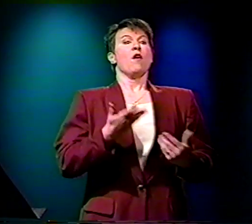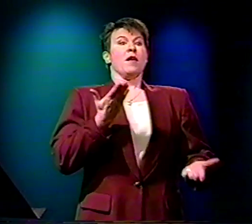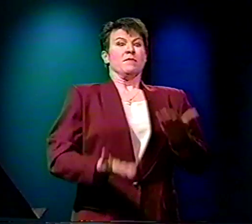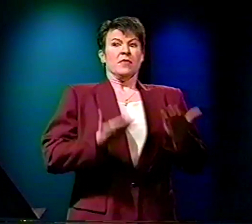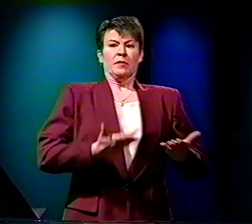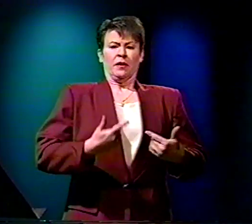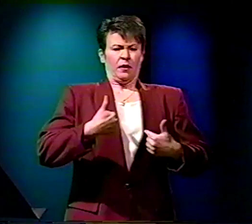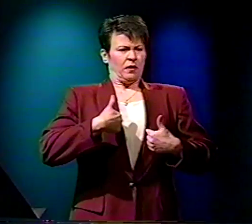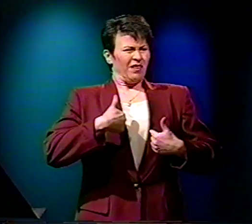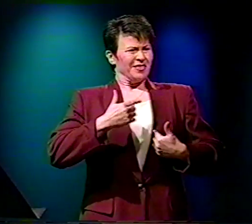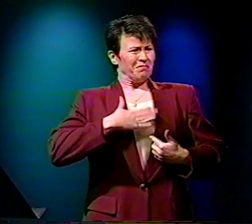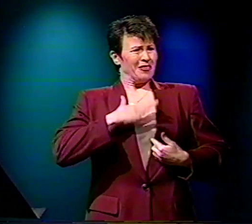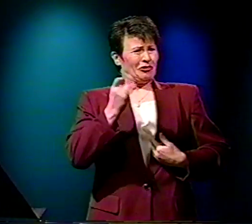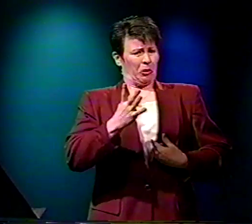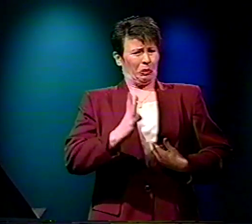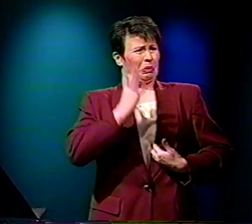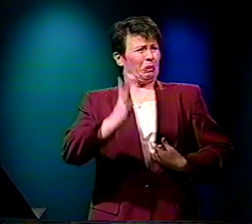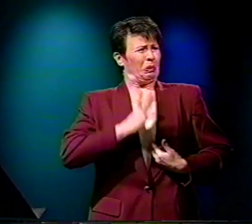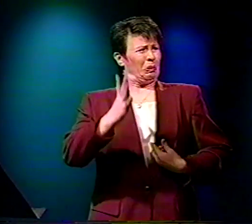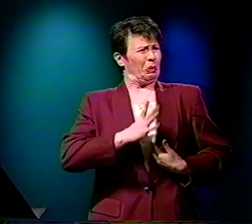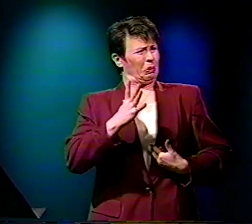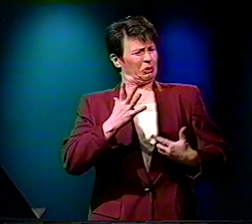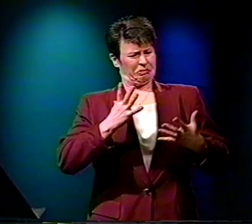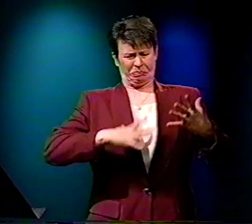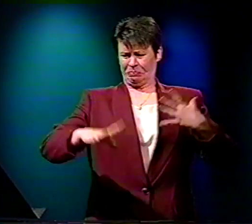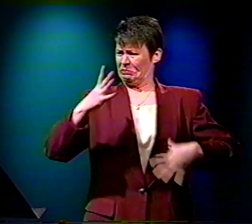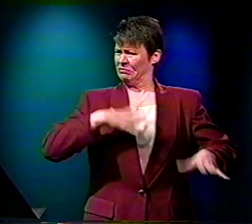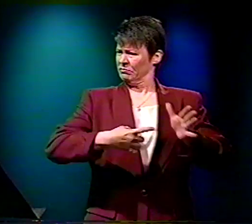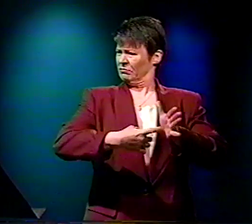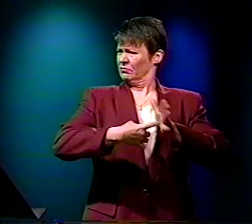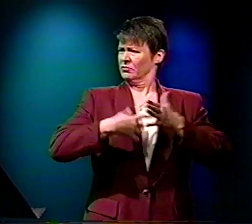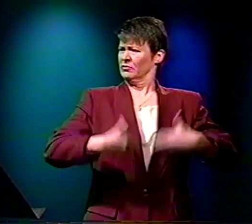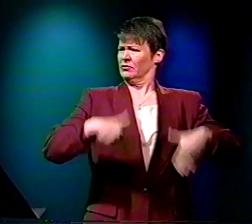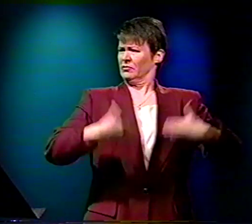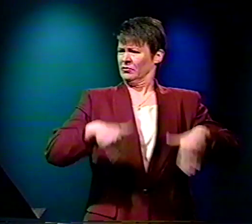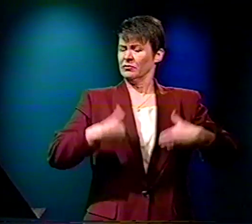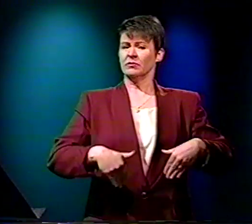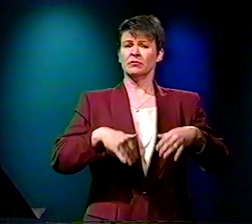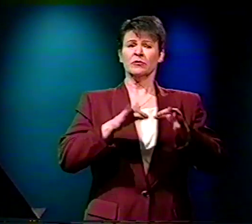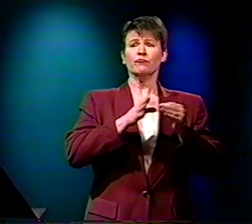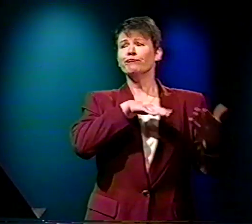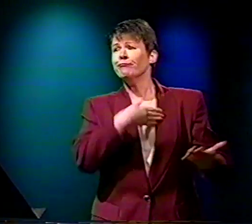where the interpreter needs to be so overdressed. Or it may be the opposite situation, where it's a very